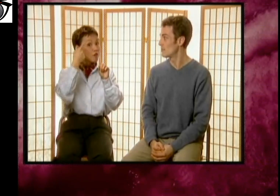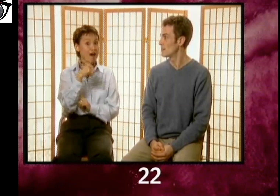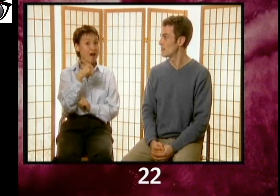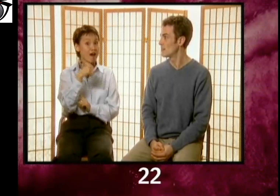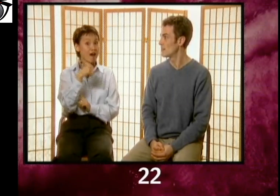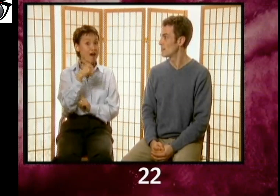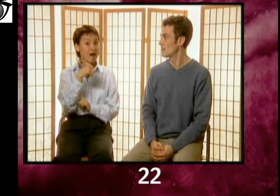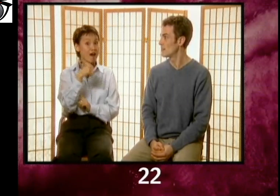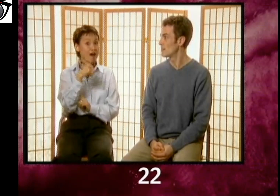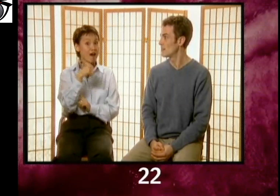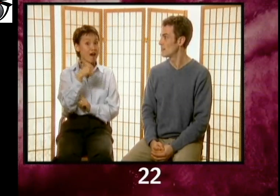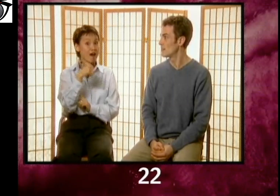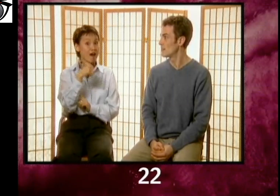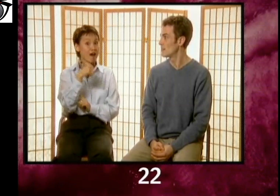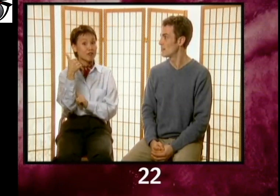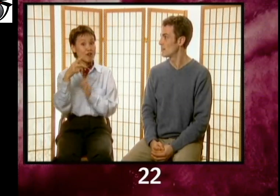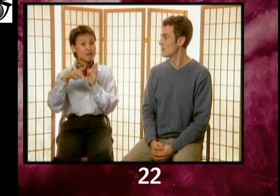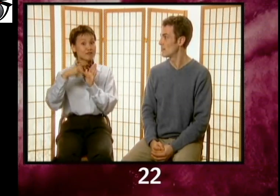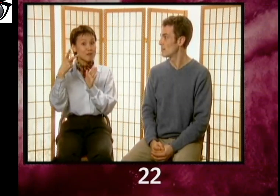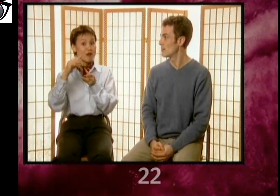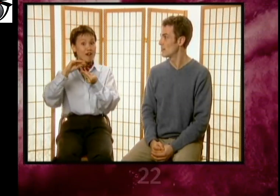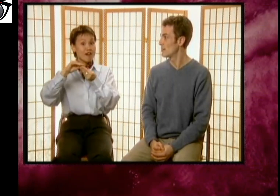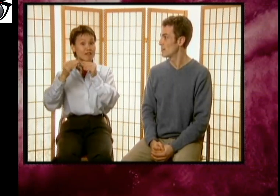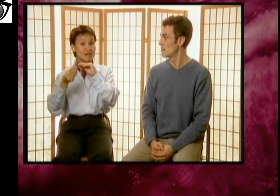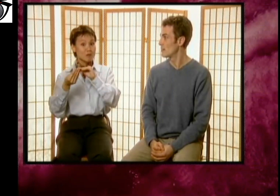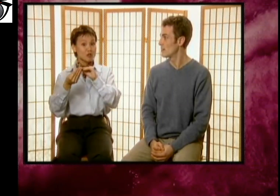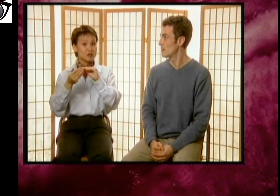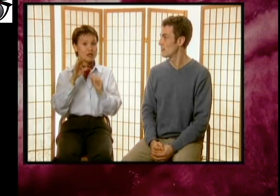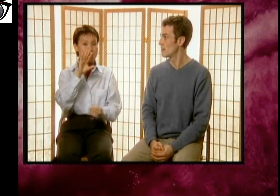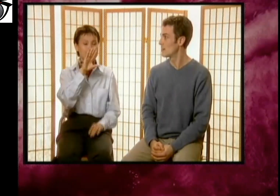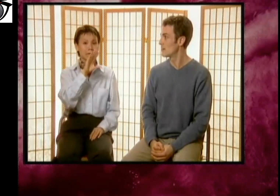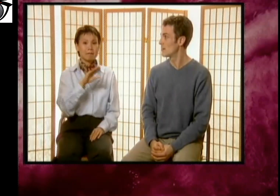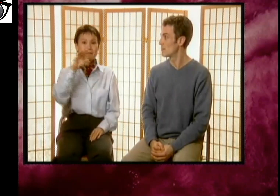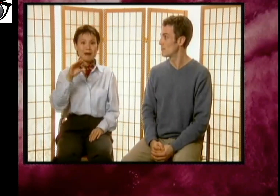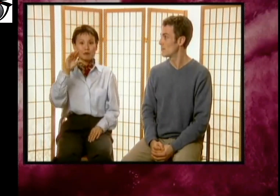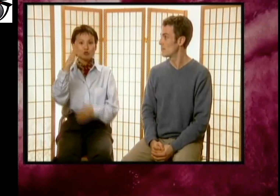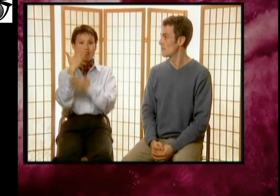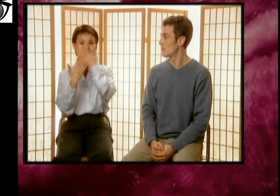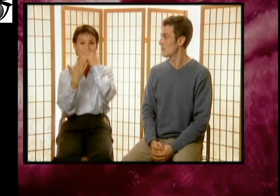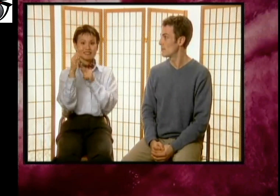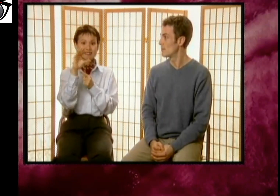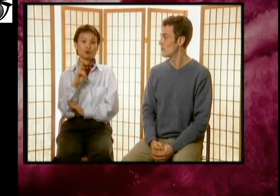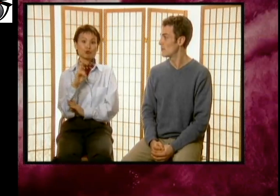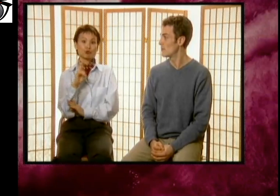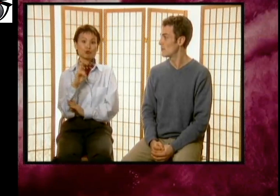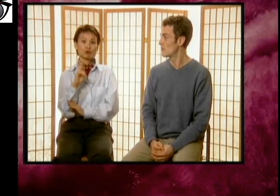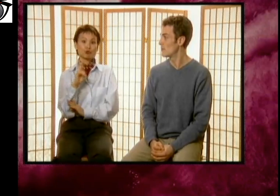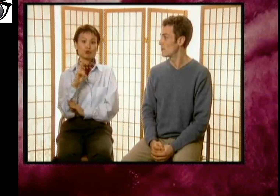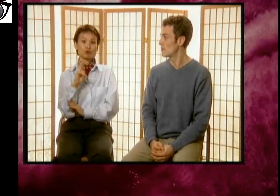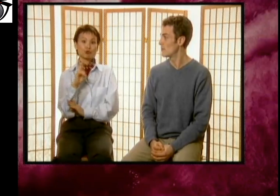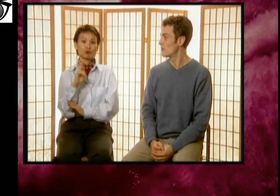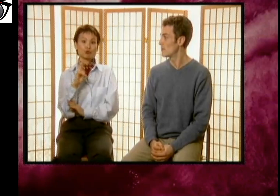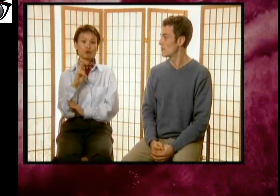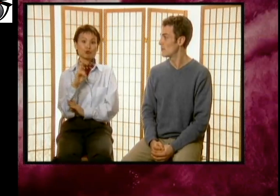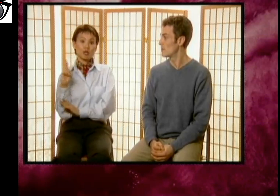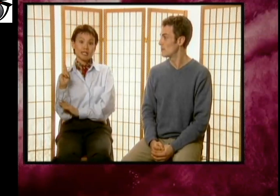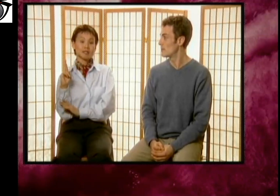21. For 22 and other double numbers, bounce your hand slightly to the